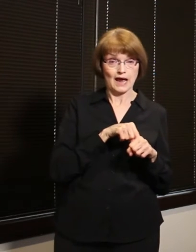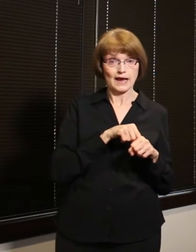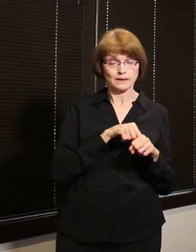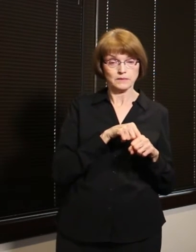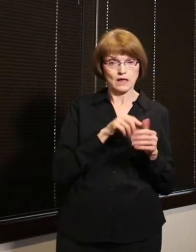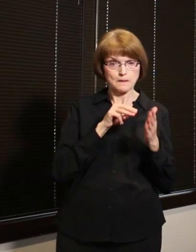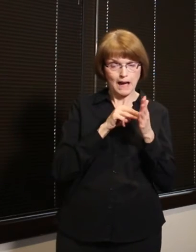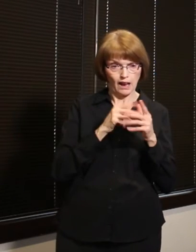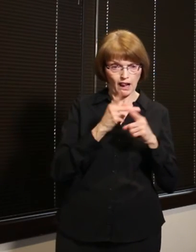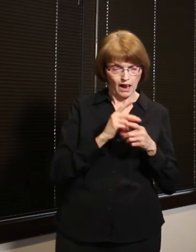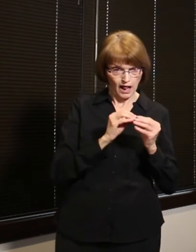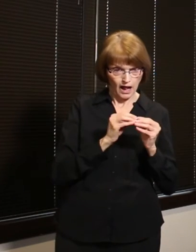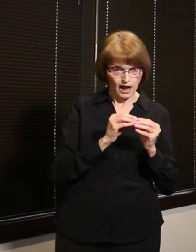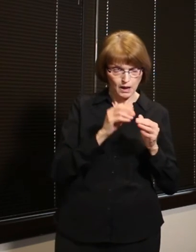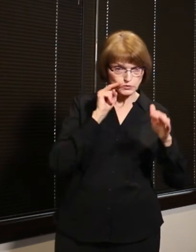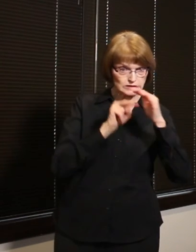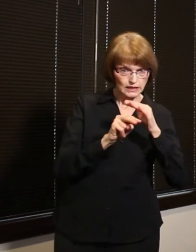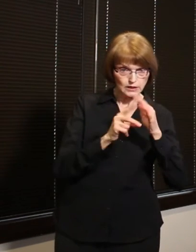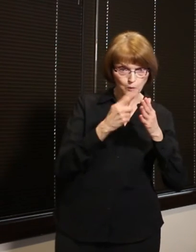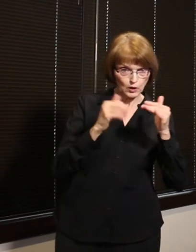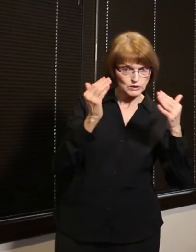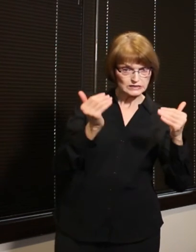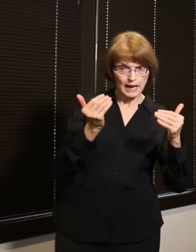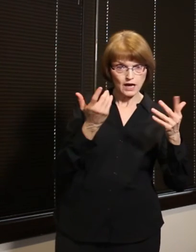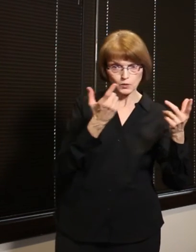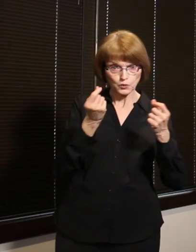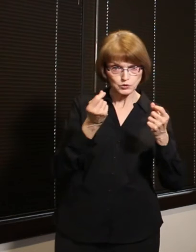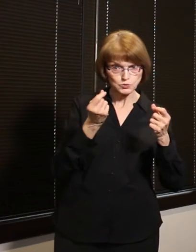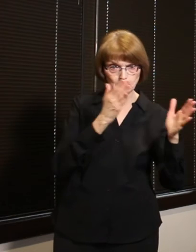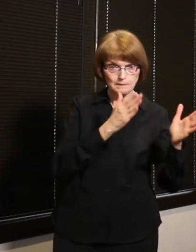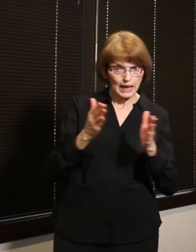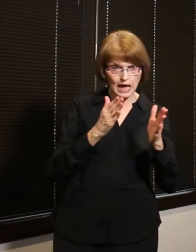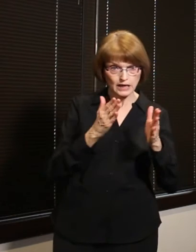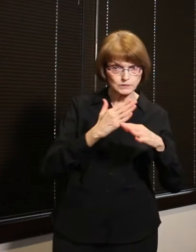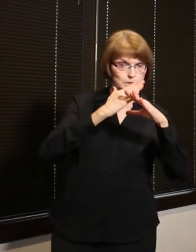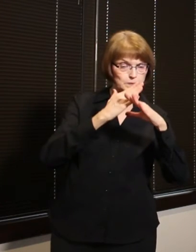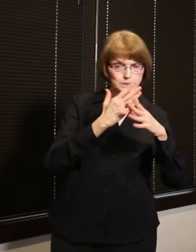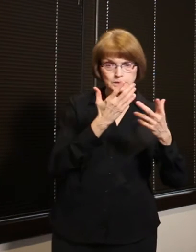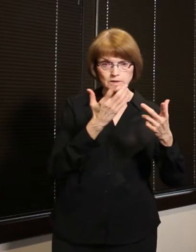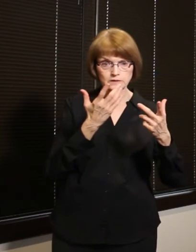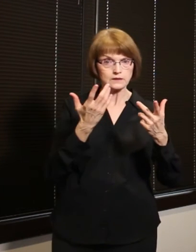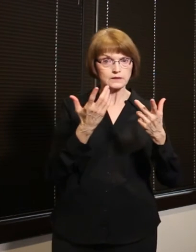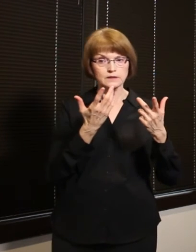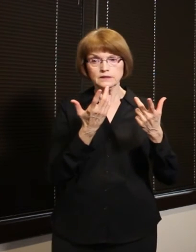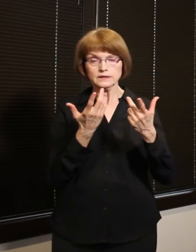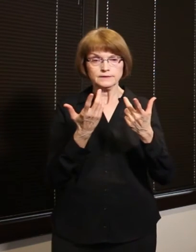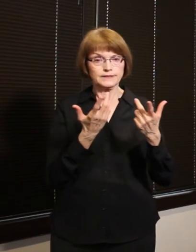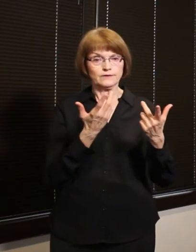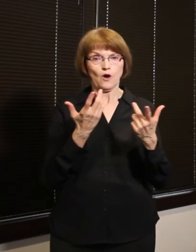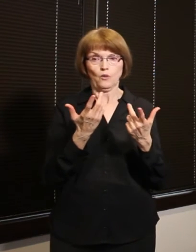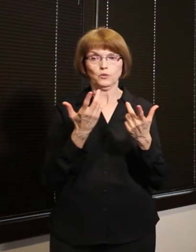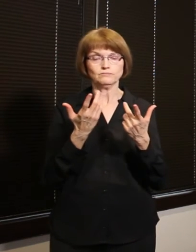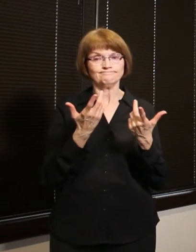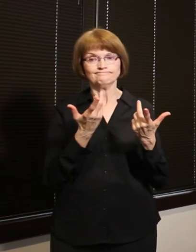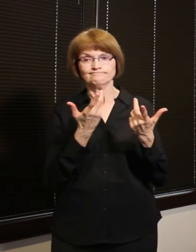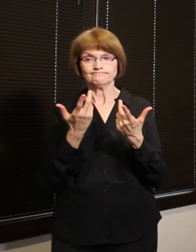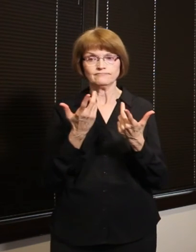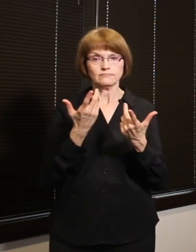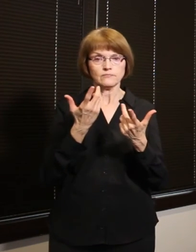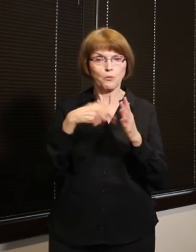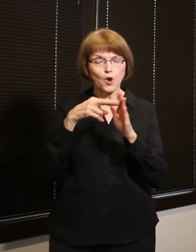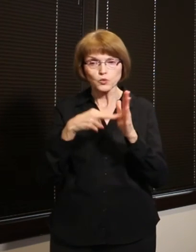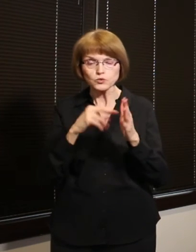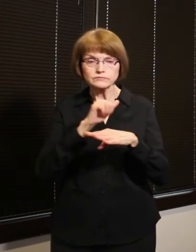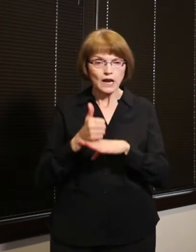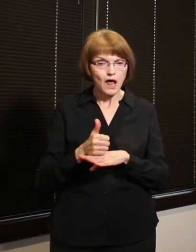were modeling these things out. What should we be expecting? What should we be planning for? What sorts of things should we be advocating for